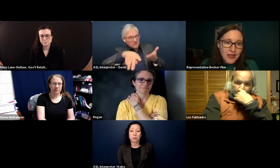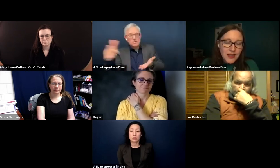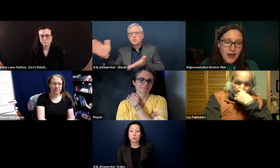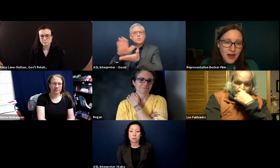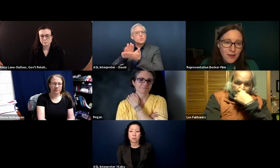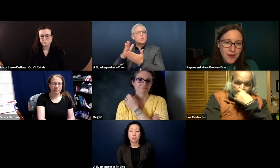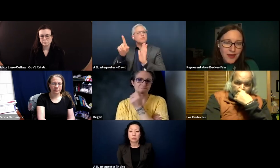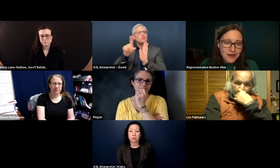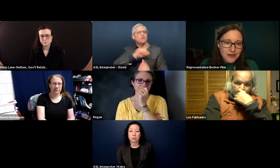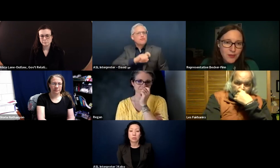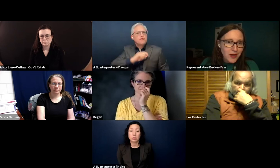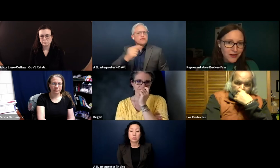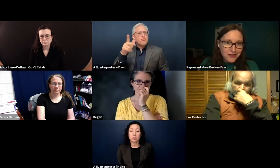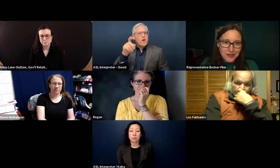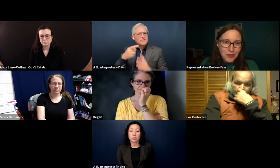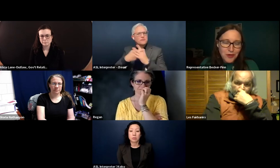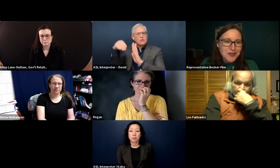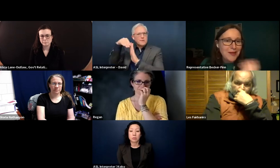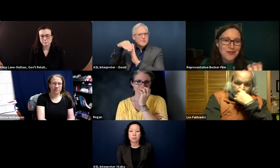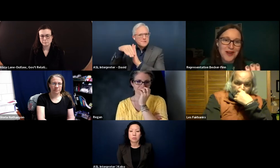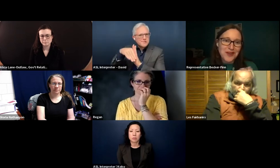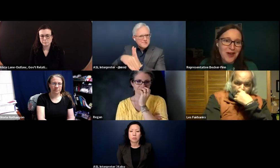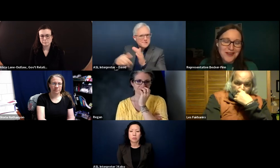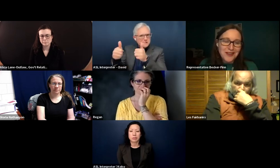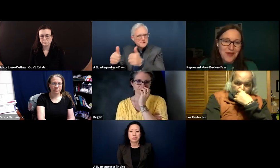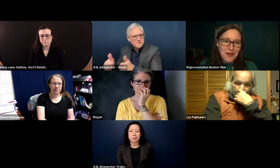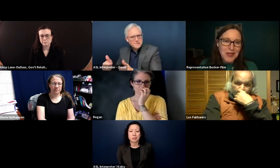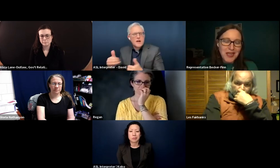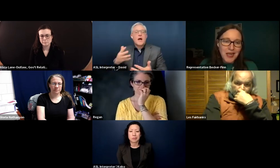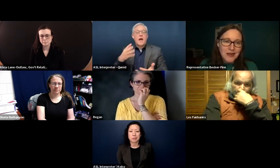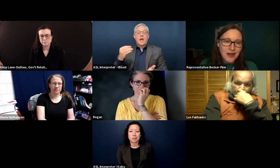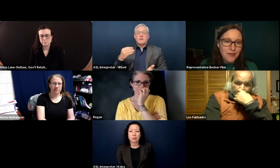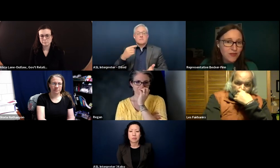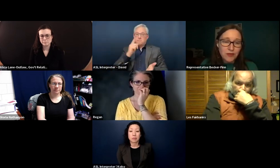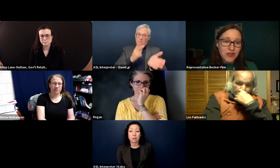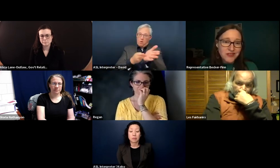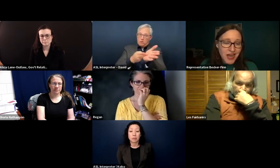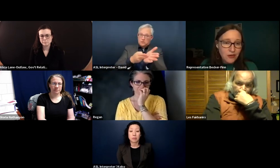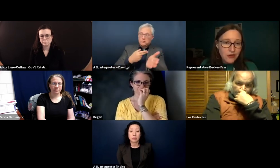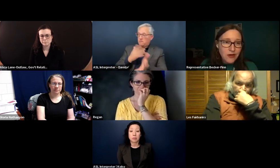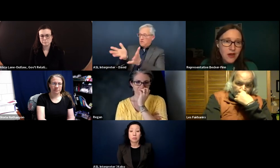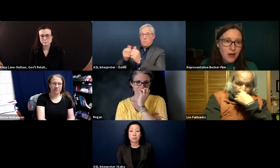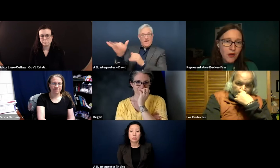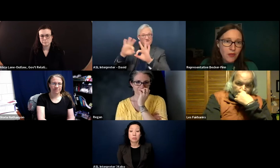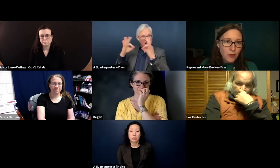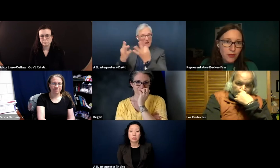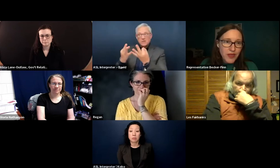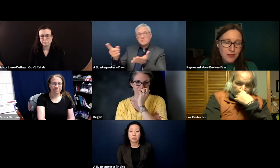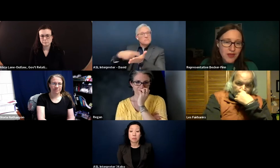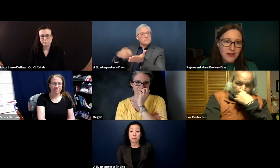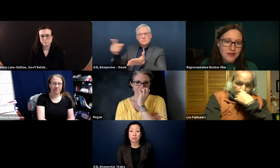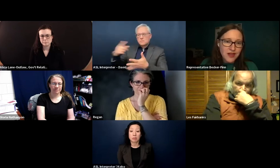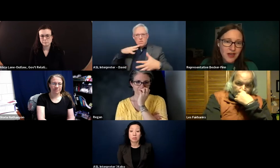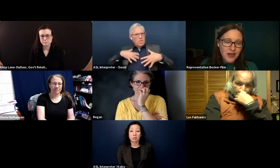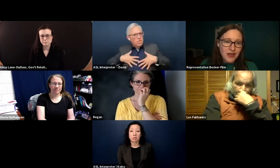academically. And to be honest, you know, there are times when I've talked to the family and they've been really down about the whole